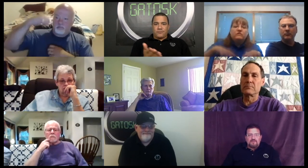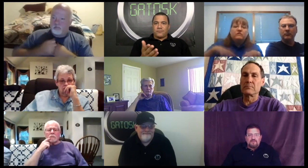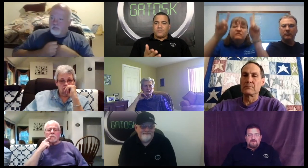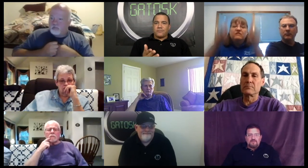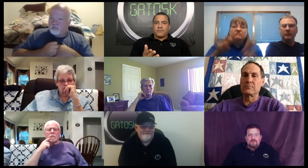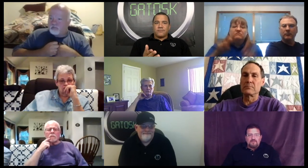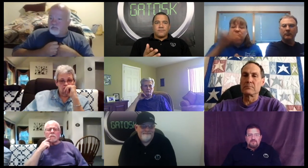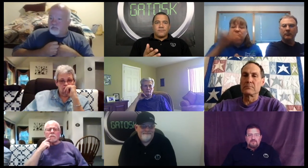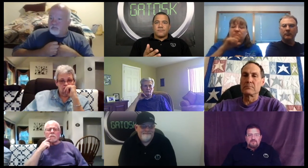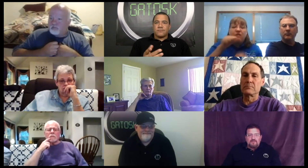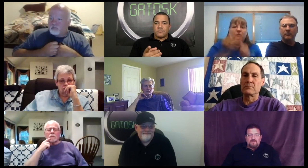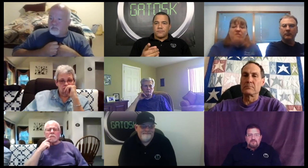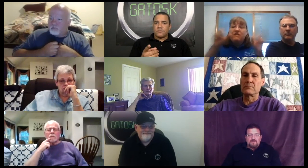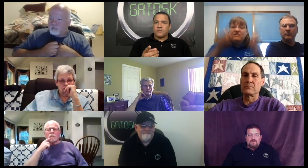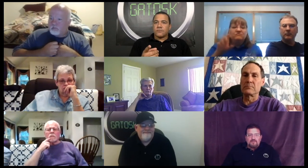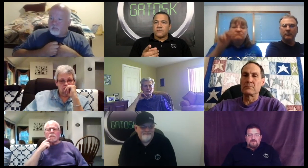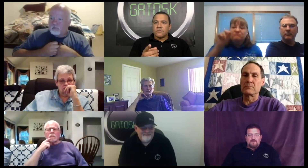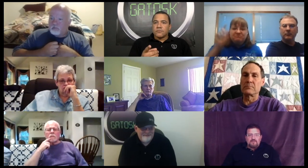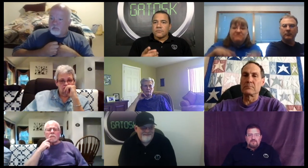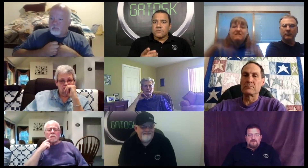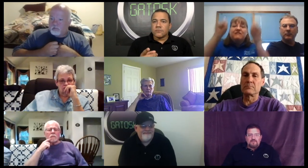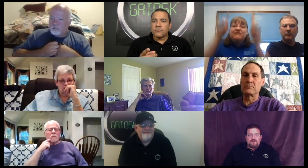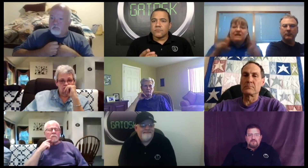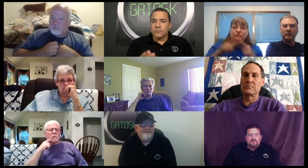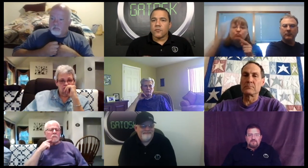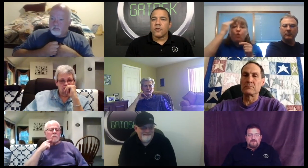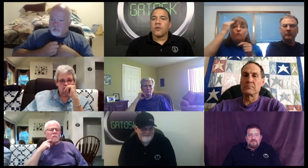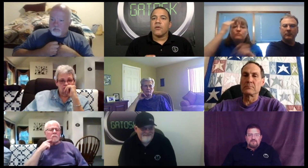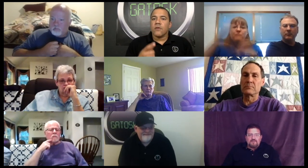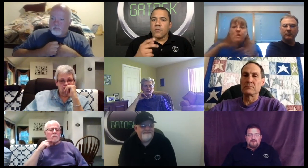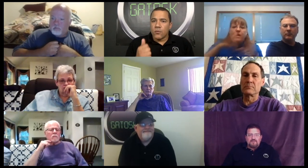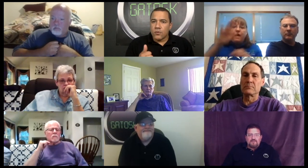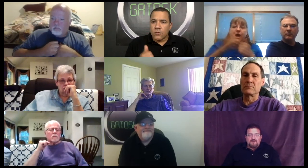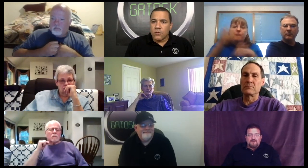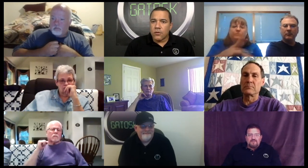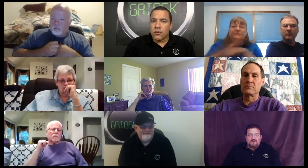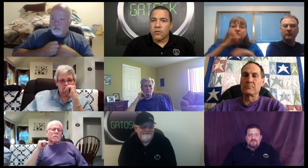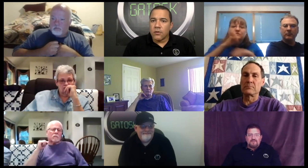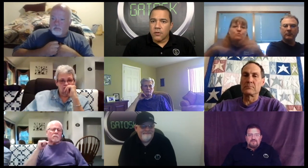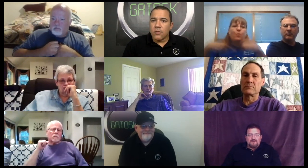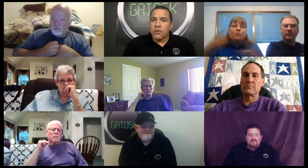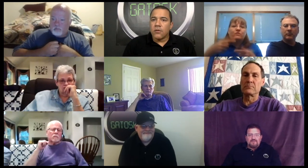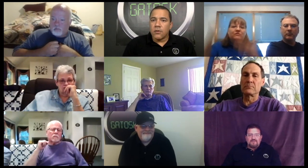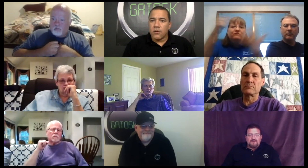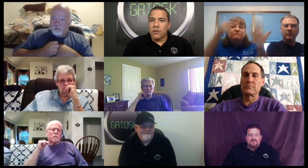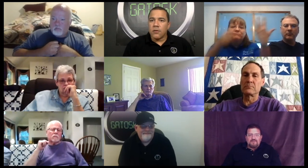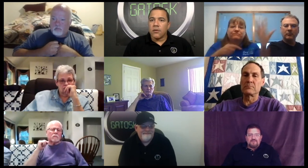business a few years ago. I took the test. We had to take a test, and we had to have knowledge about how that business is